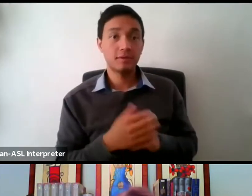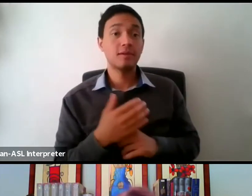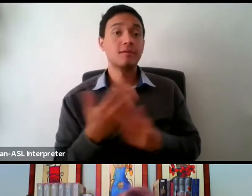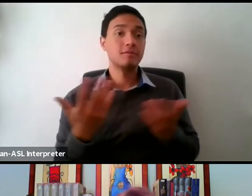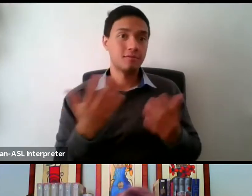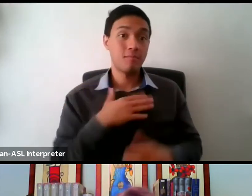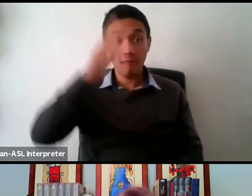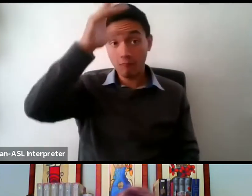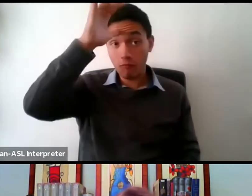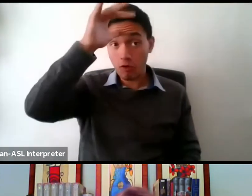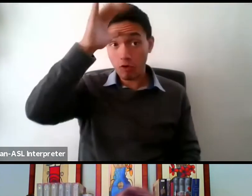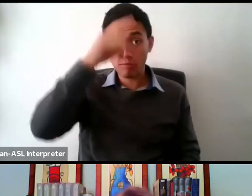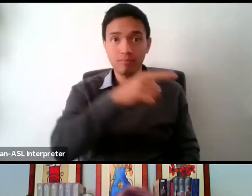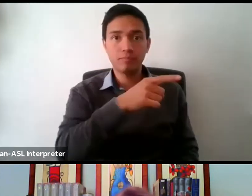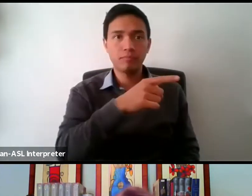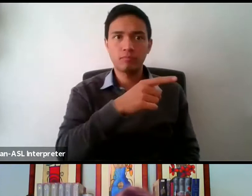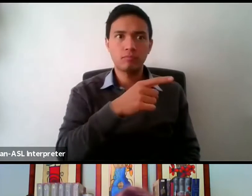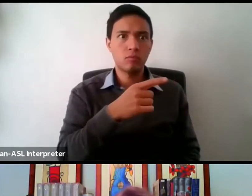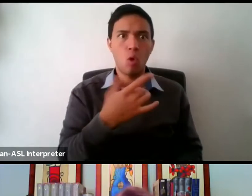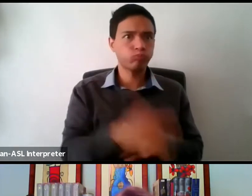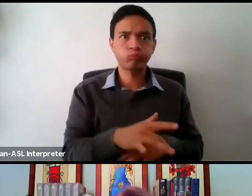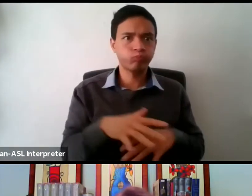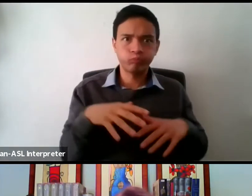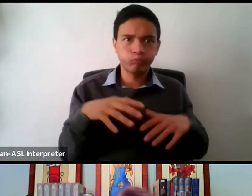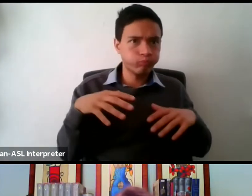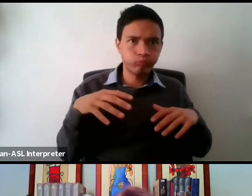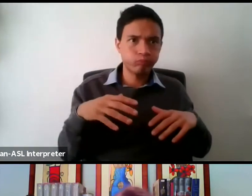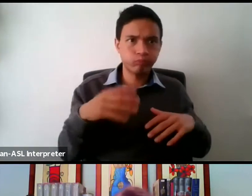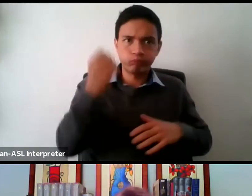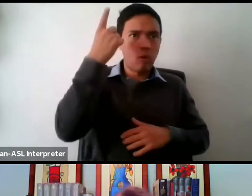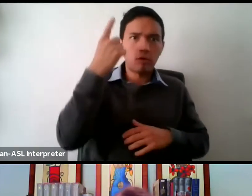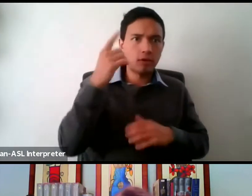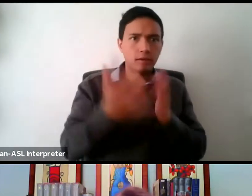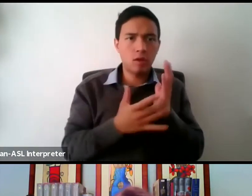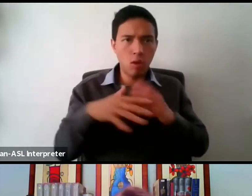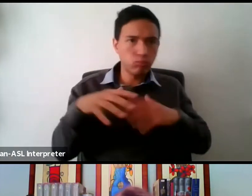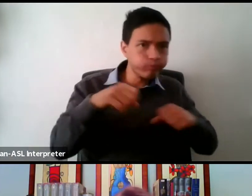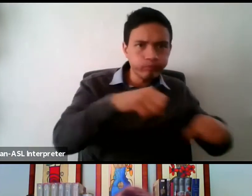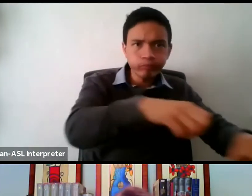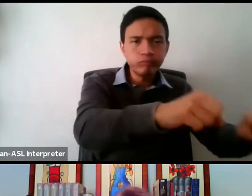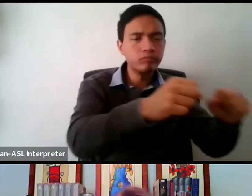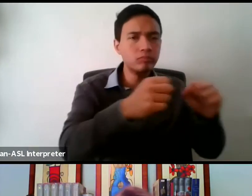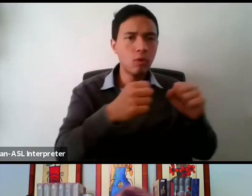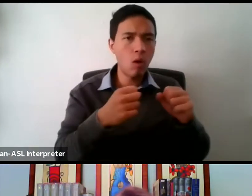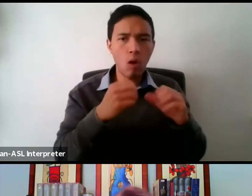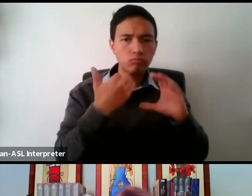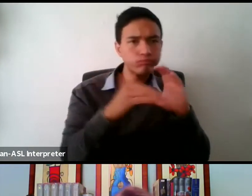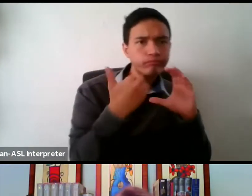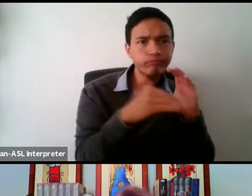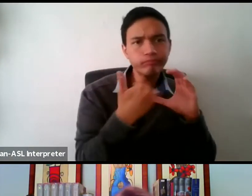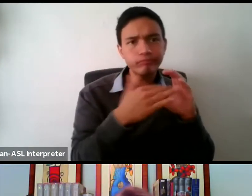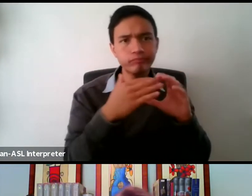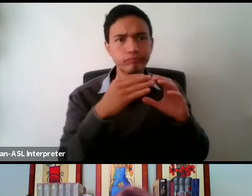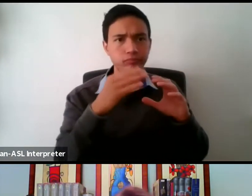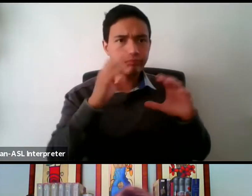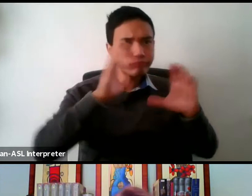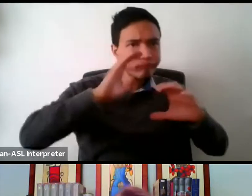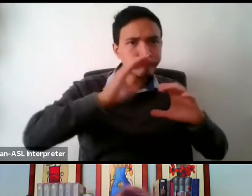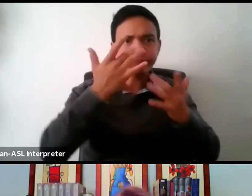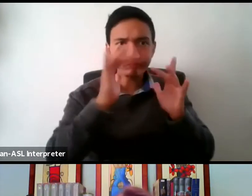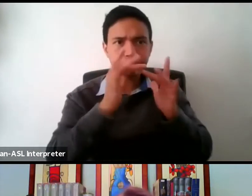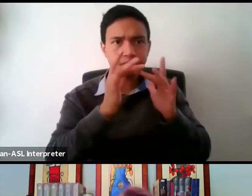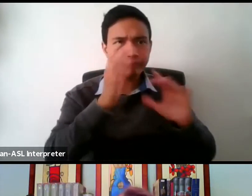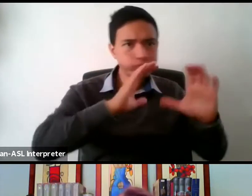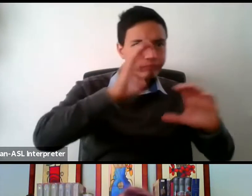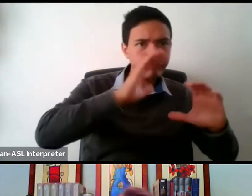father was an early adopter. He loved being on his computer, sending emails, exploring the internet. He loved